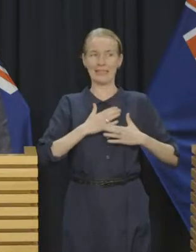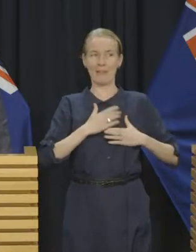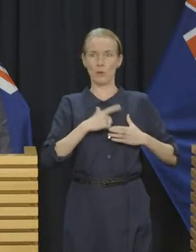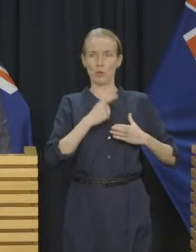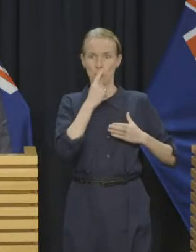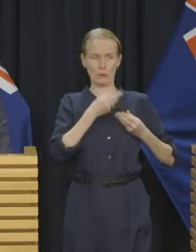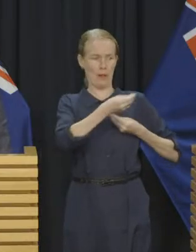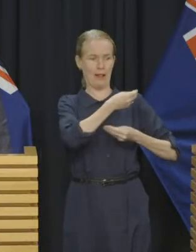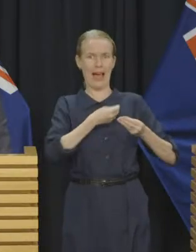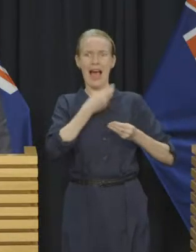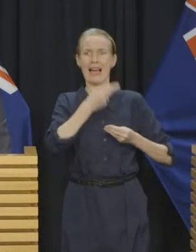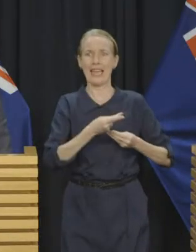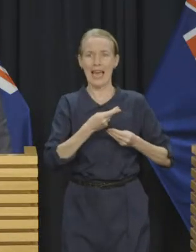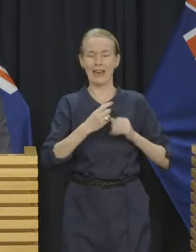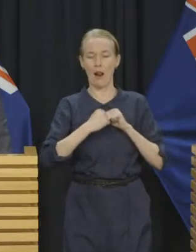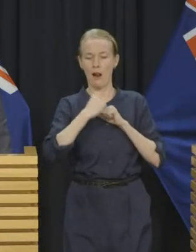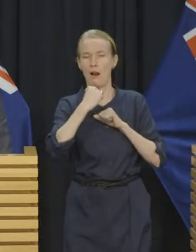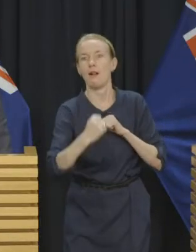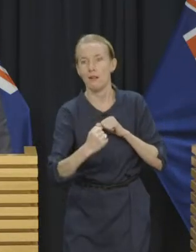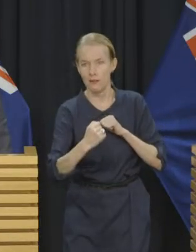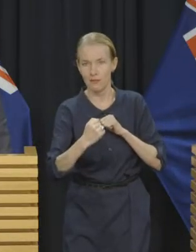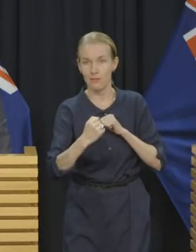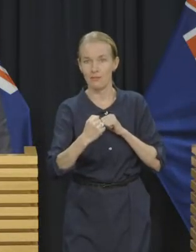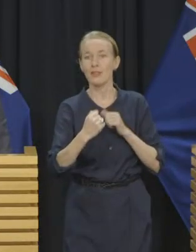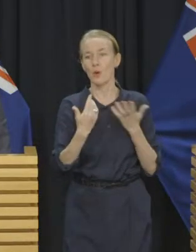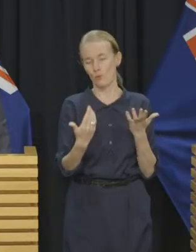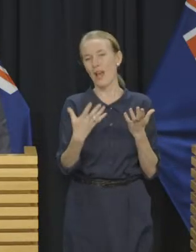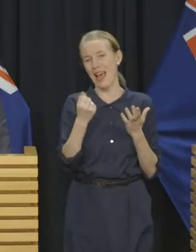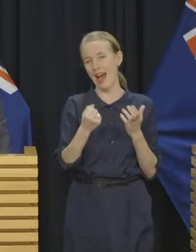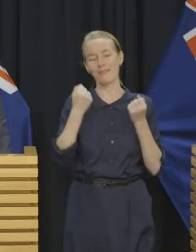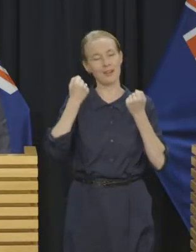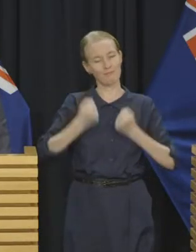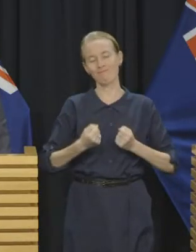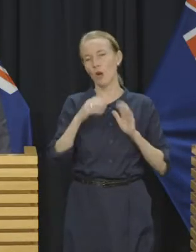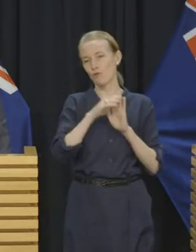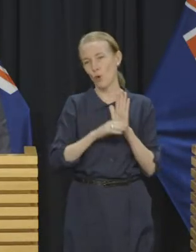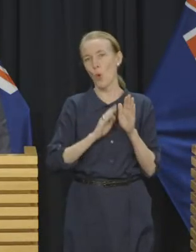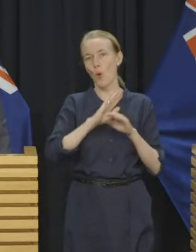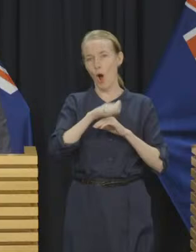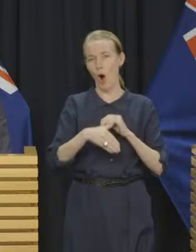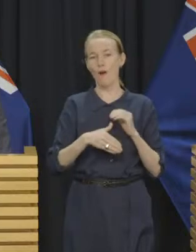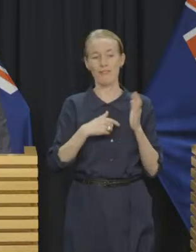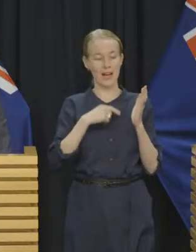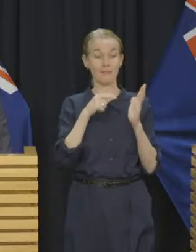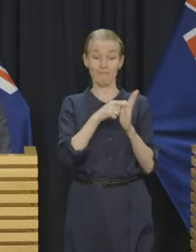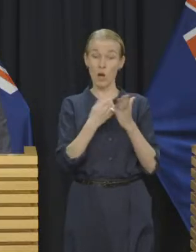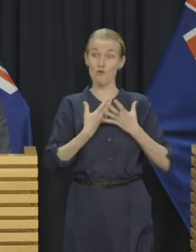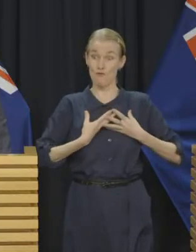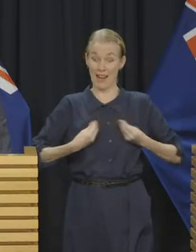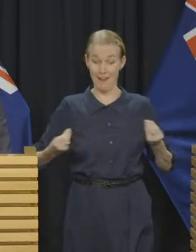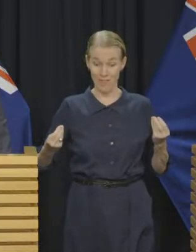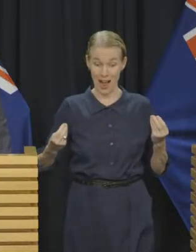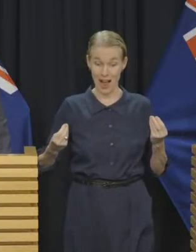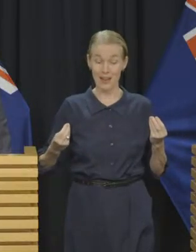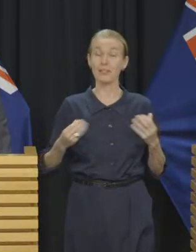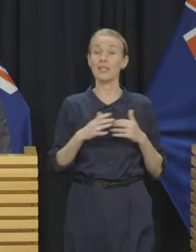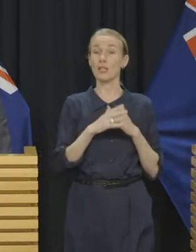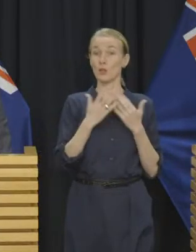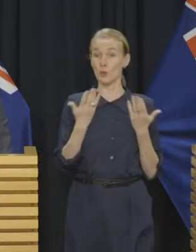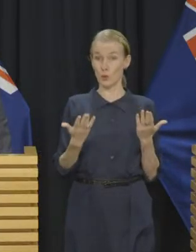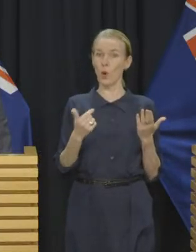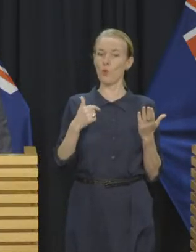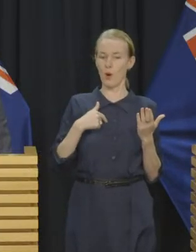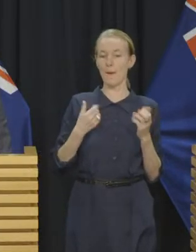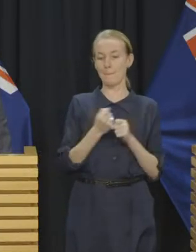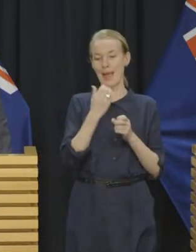everyone has had that at least 10 days since symptom onset, or positive test if they're asymptomatic, and at least 48,